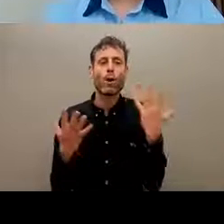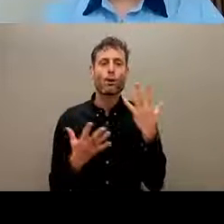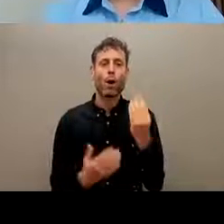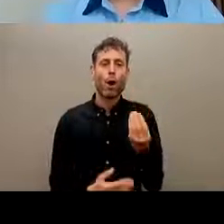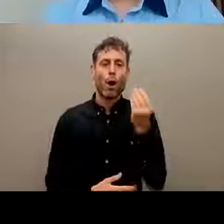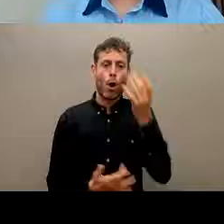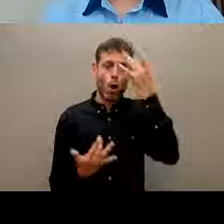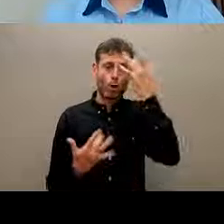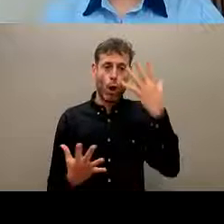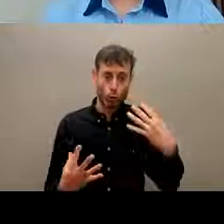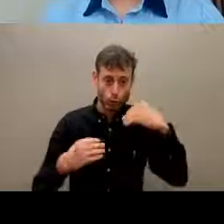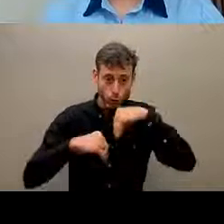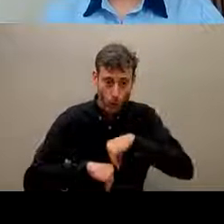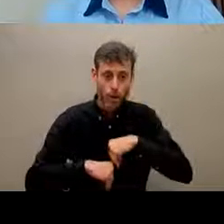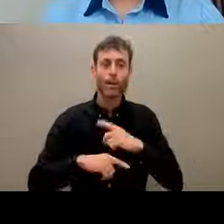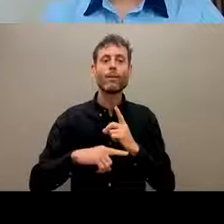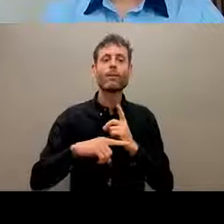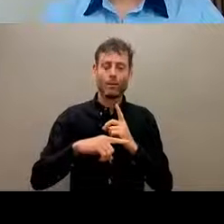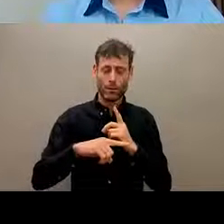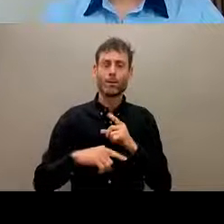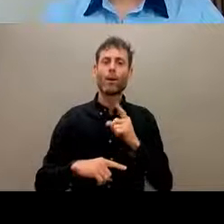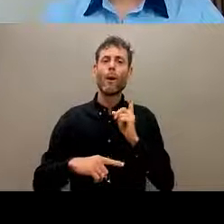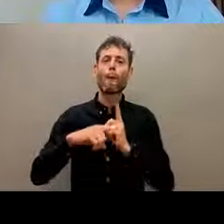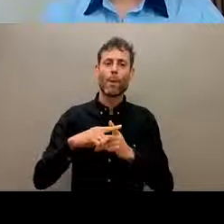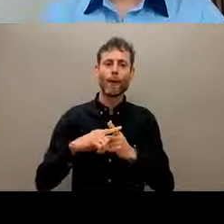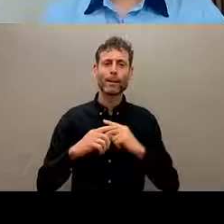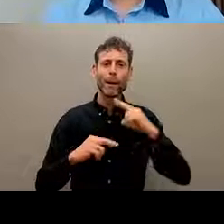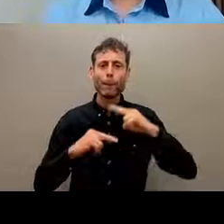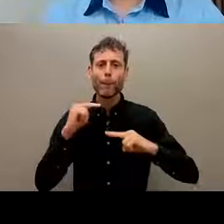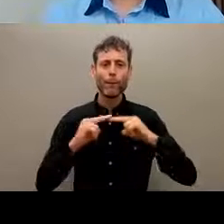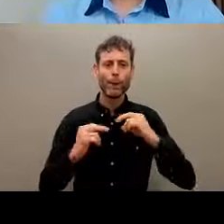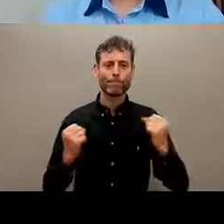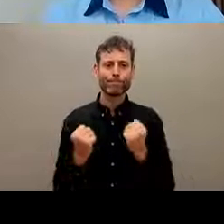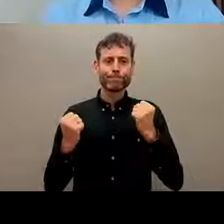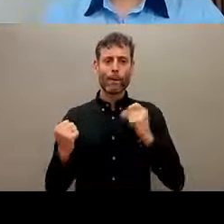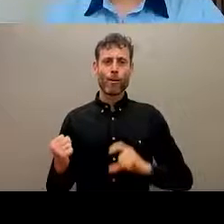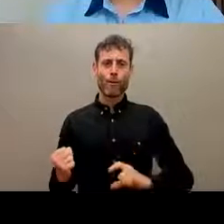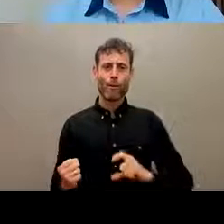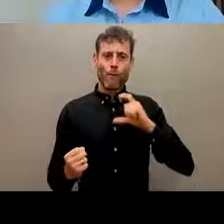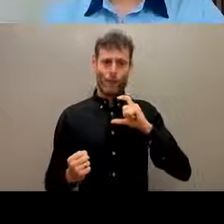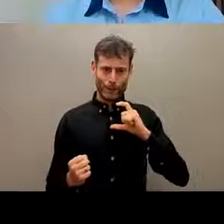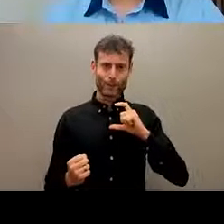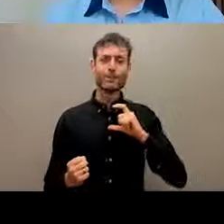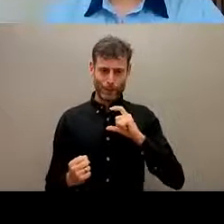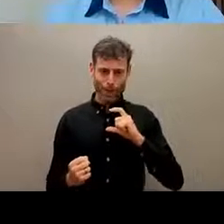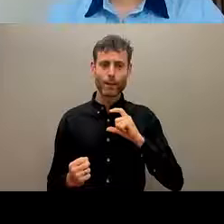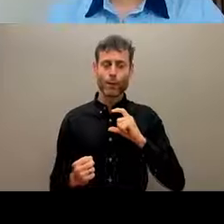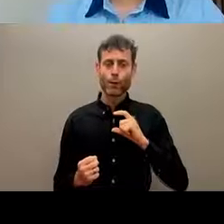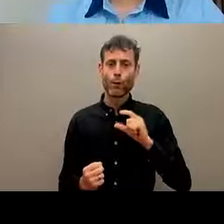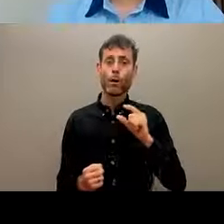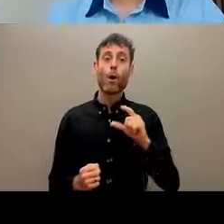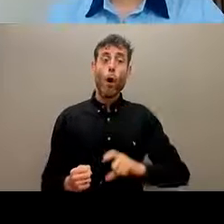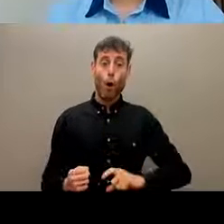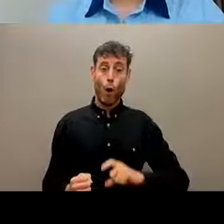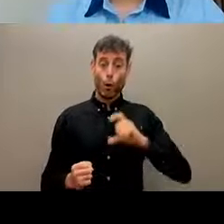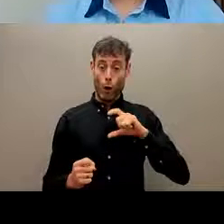well. And it improves confidence for the students, and also sometimes for the volunteers as well, especially those